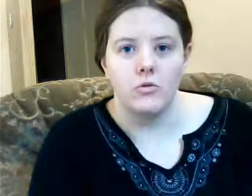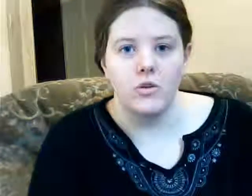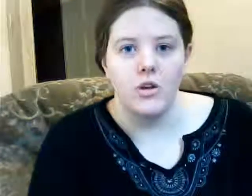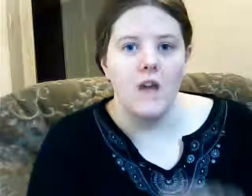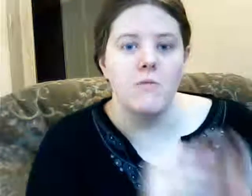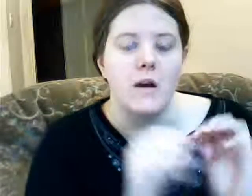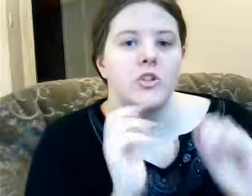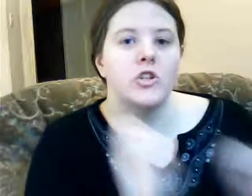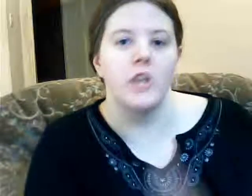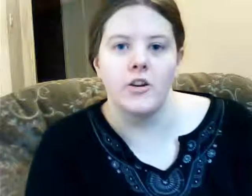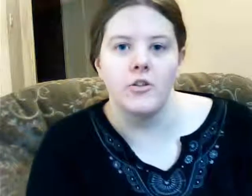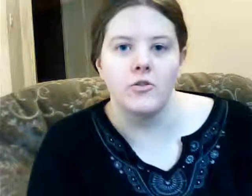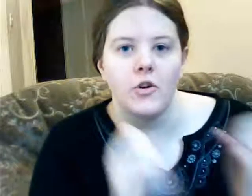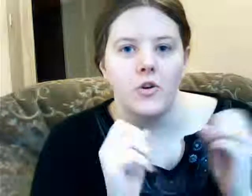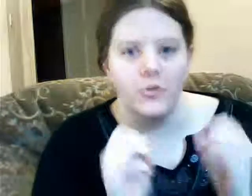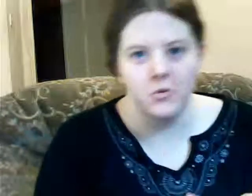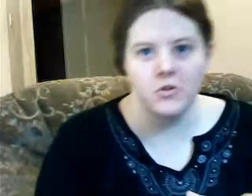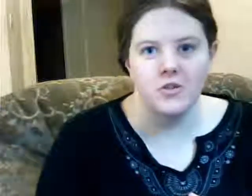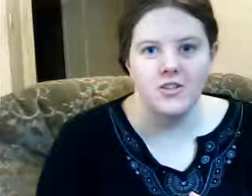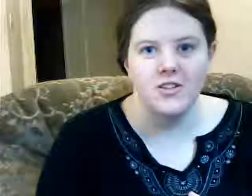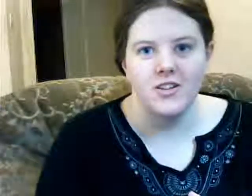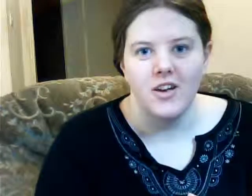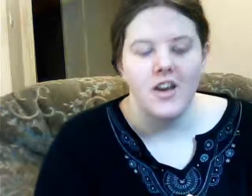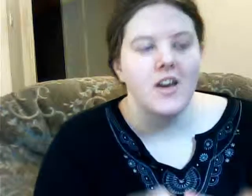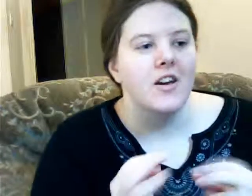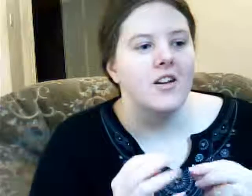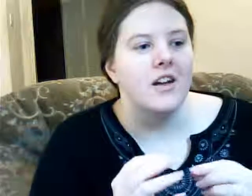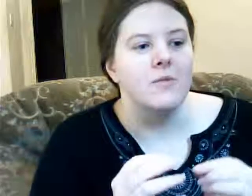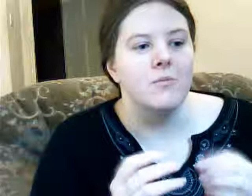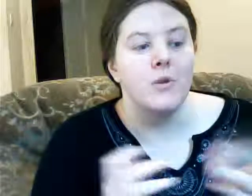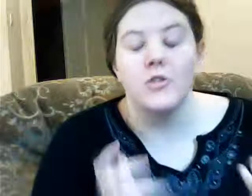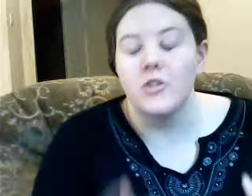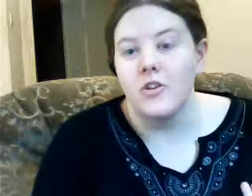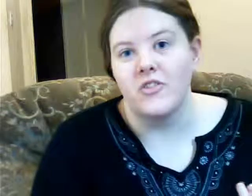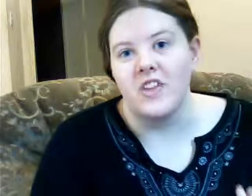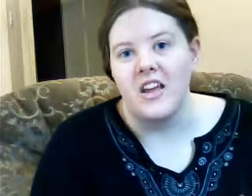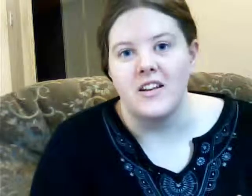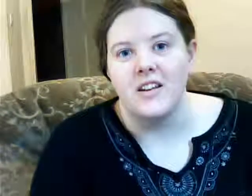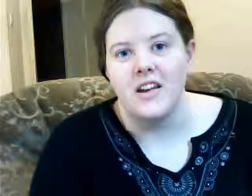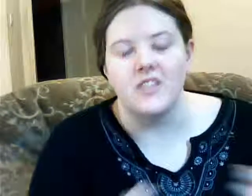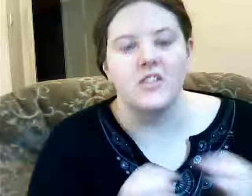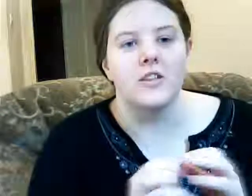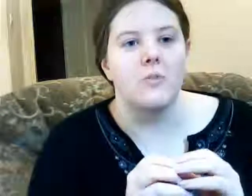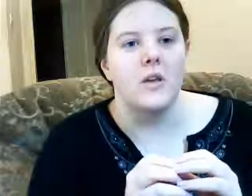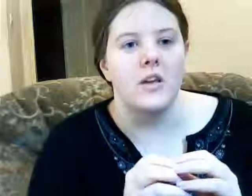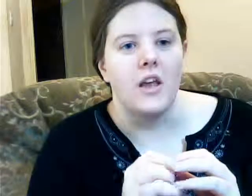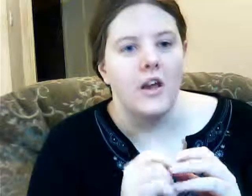about shadows of mordor now most have said it's going to be an